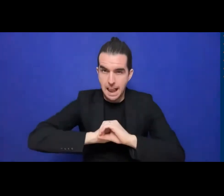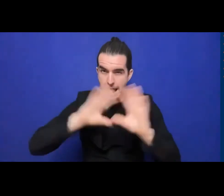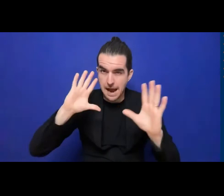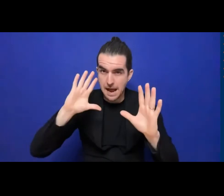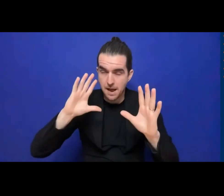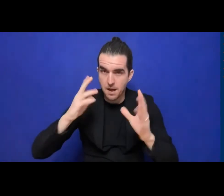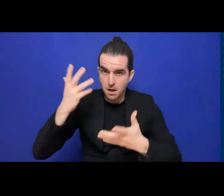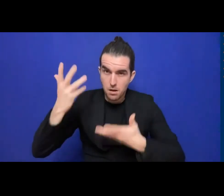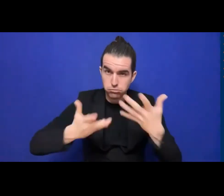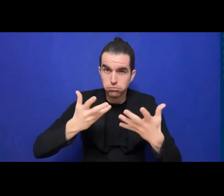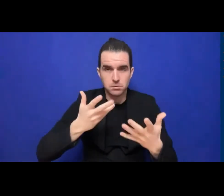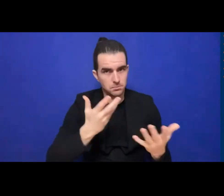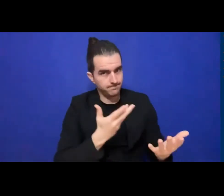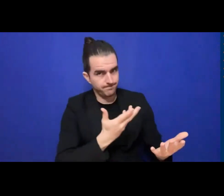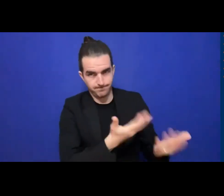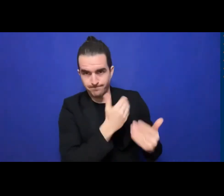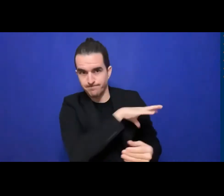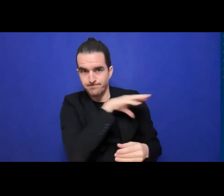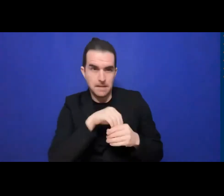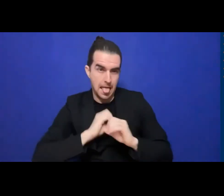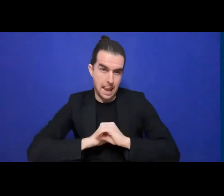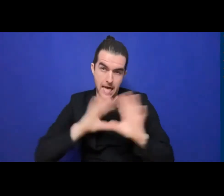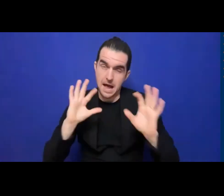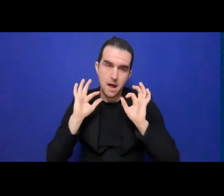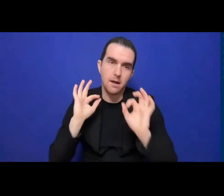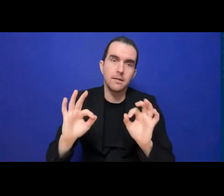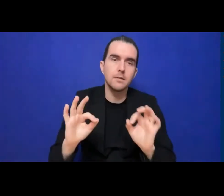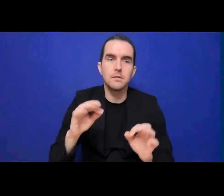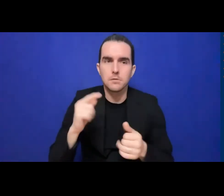civil society can engage with government and the different